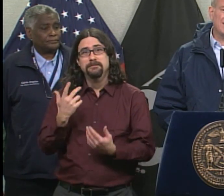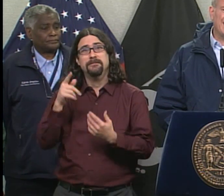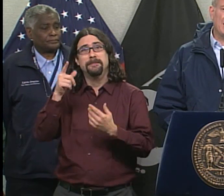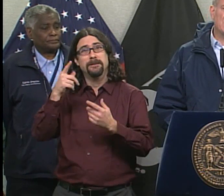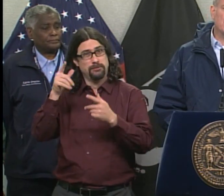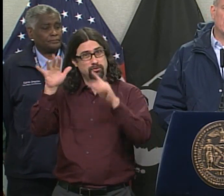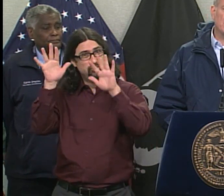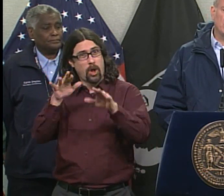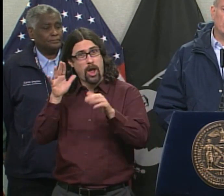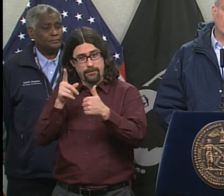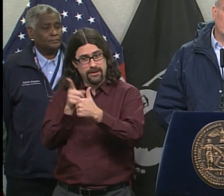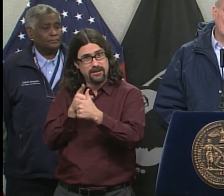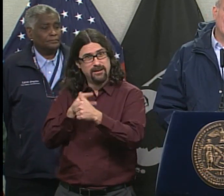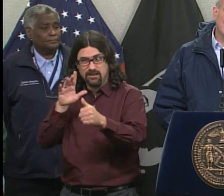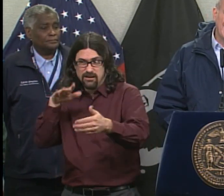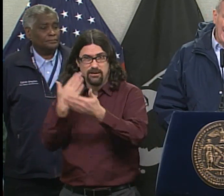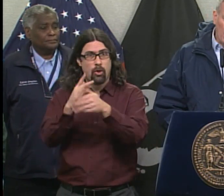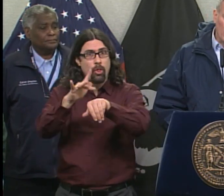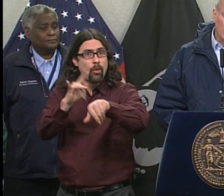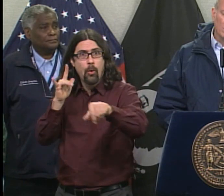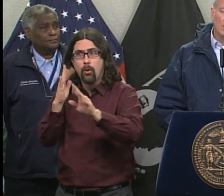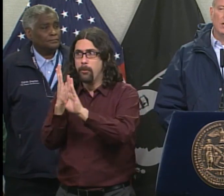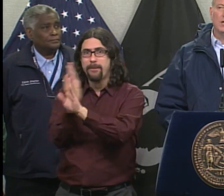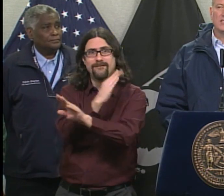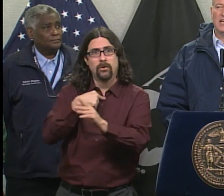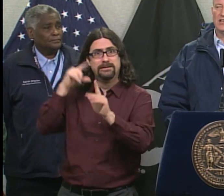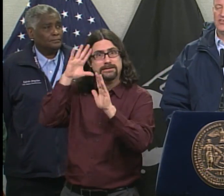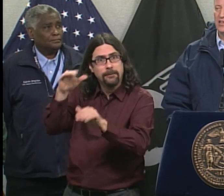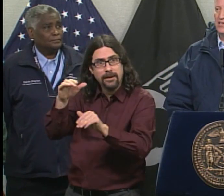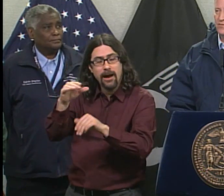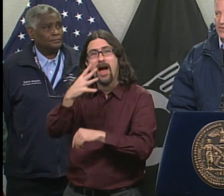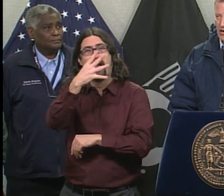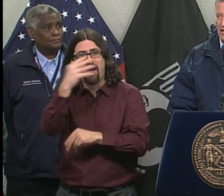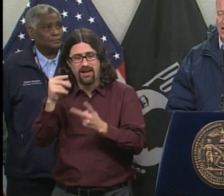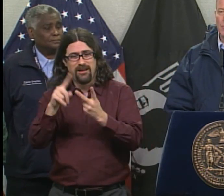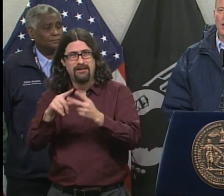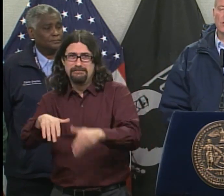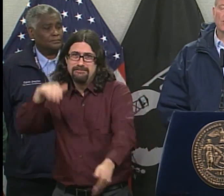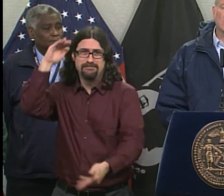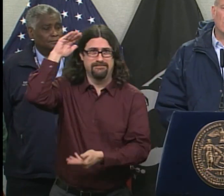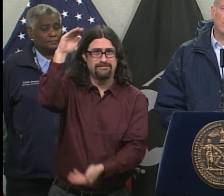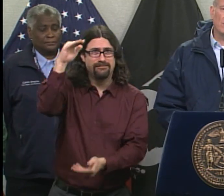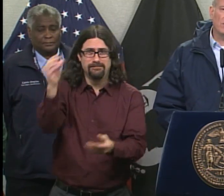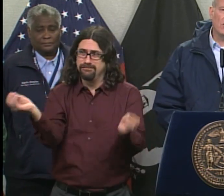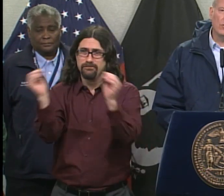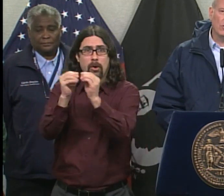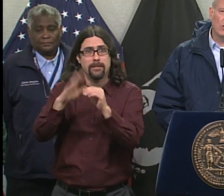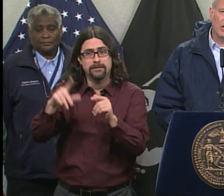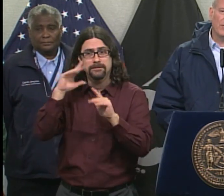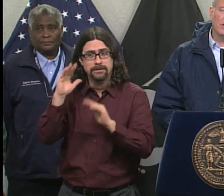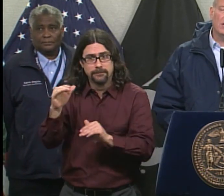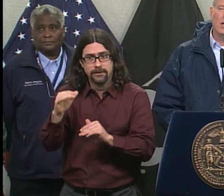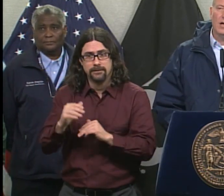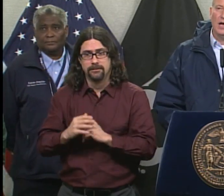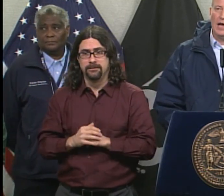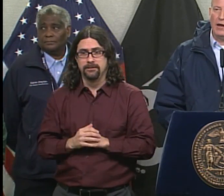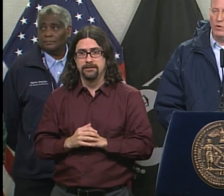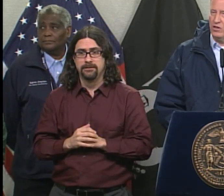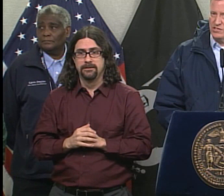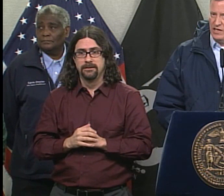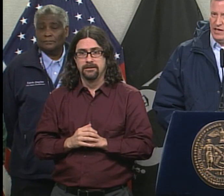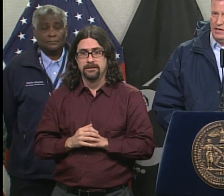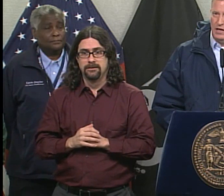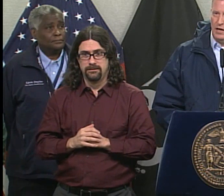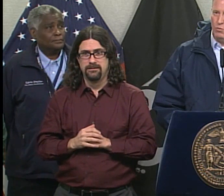was at times as much as 2 or 3 inches an hour. Sanitation gets very high marks for their overall effort. I